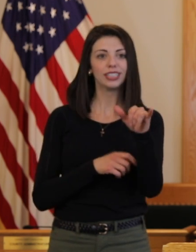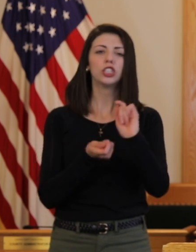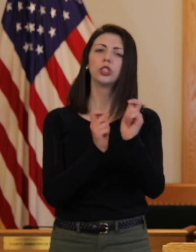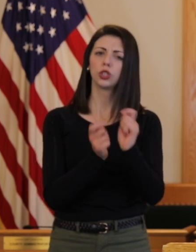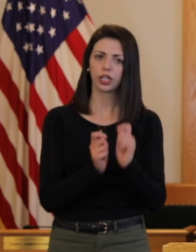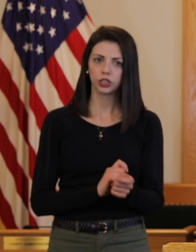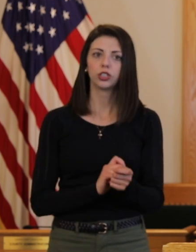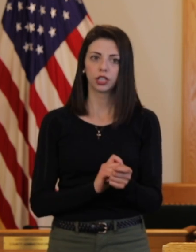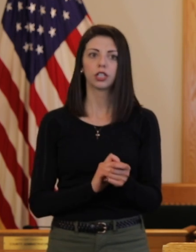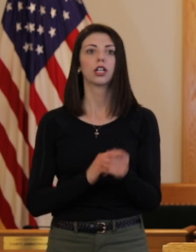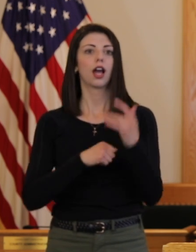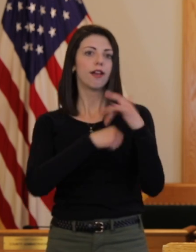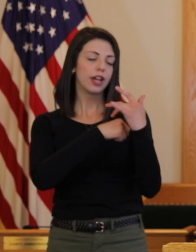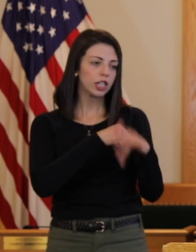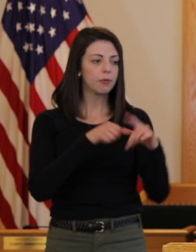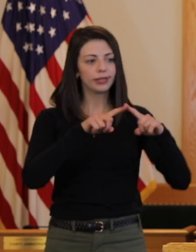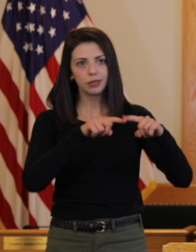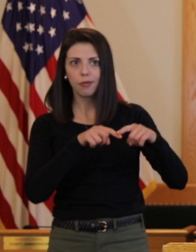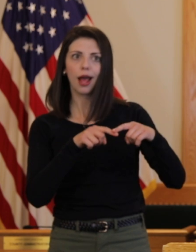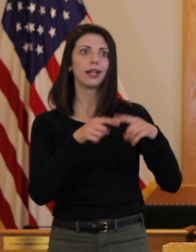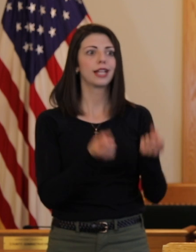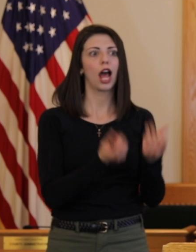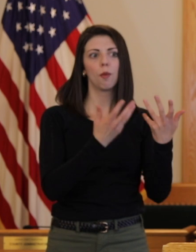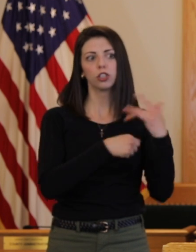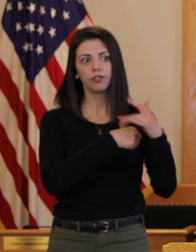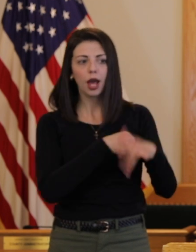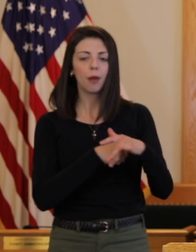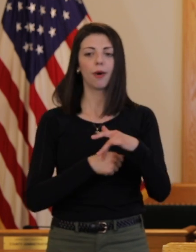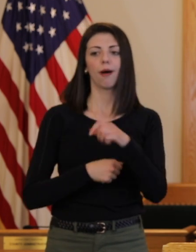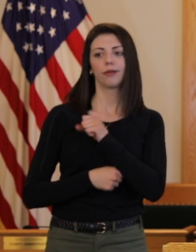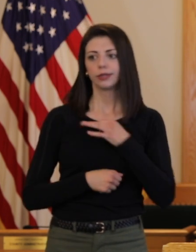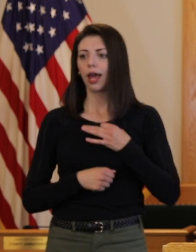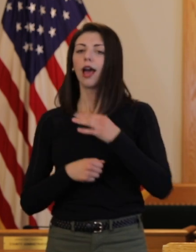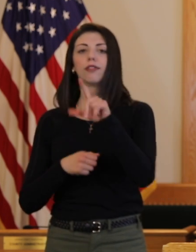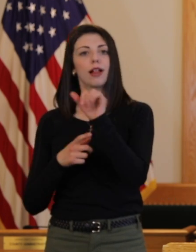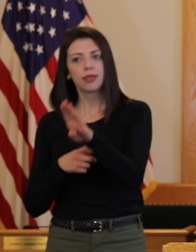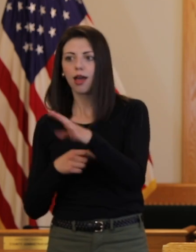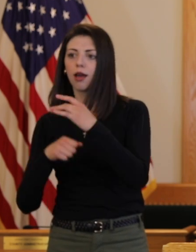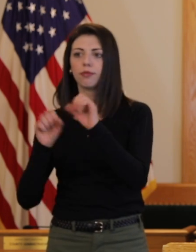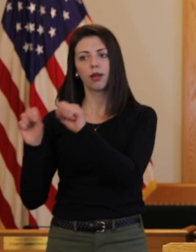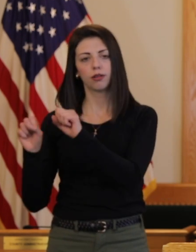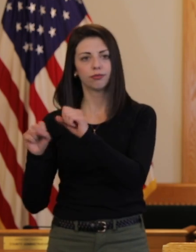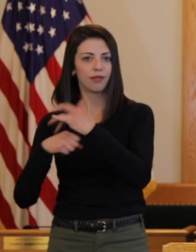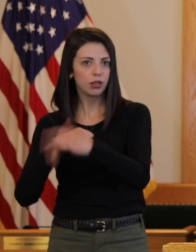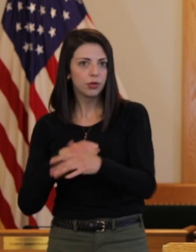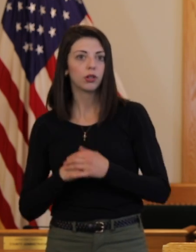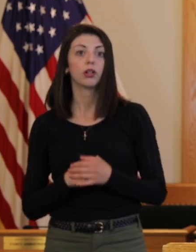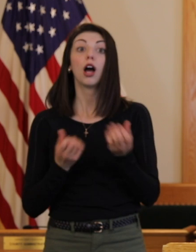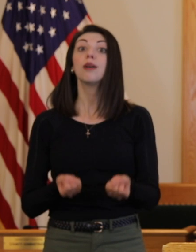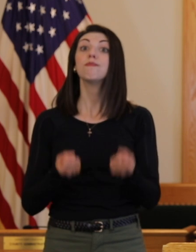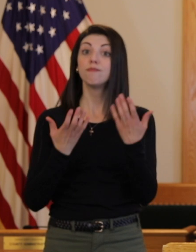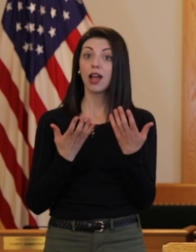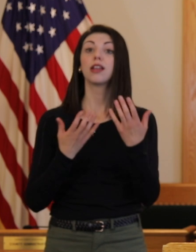tests, availability of testing supplies, and lab capacities. Several locations around Oswego County are currently open